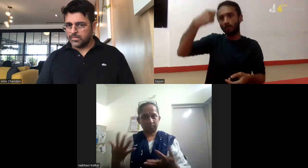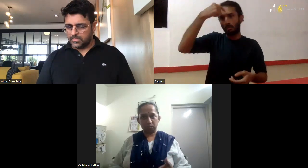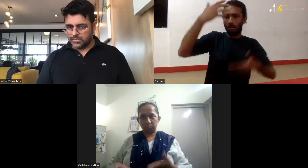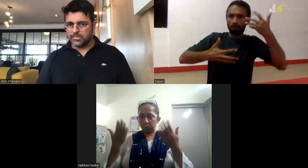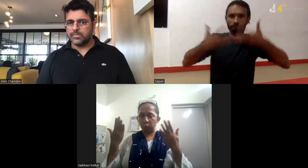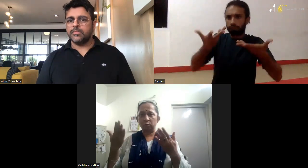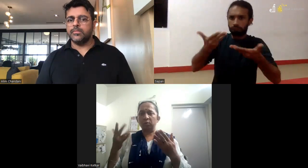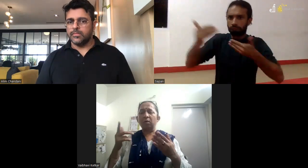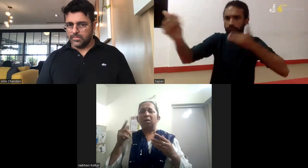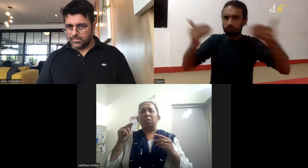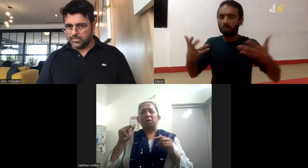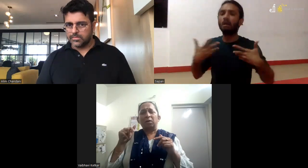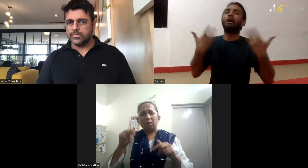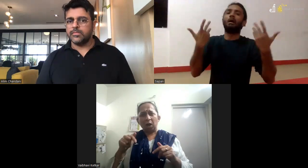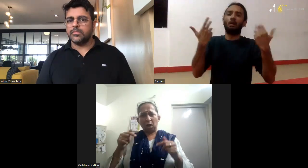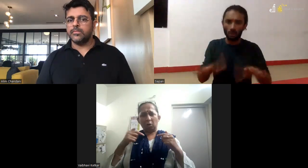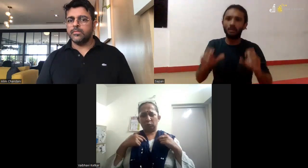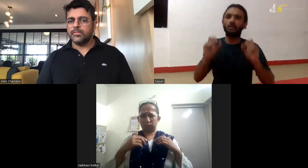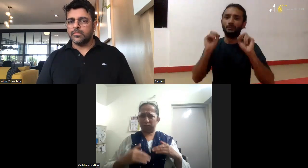Hi,